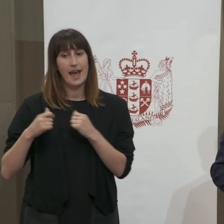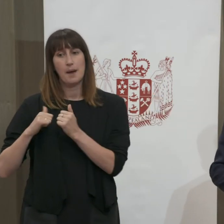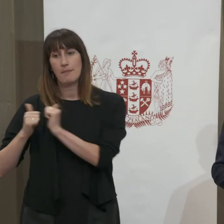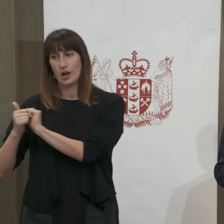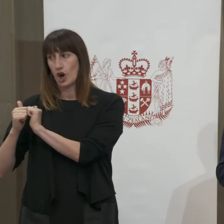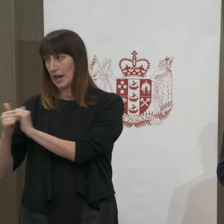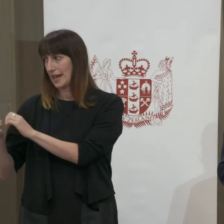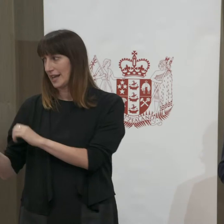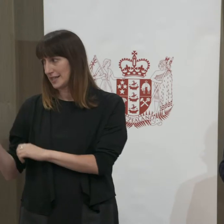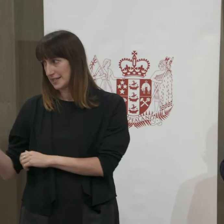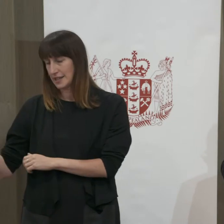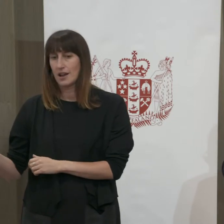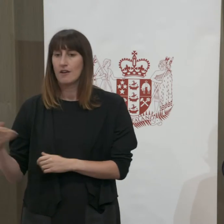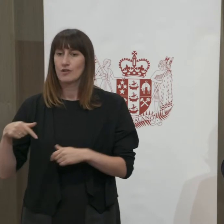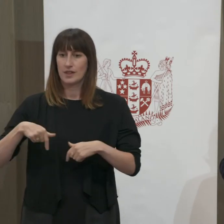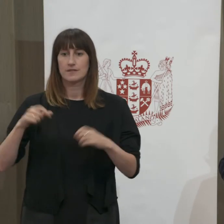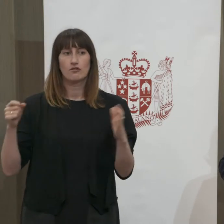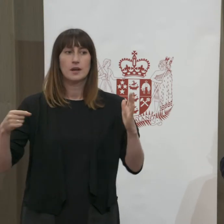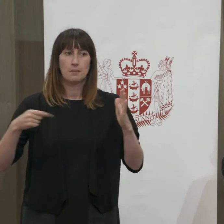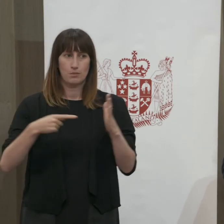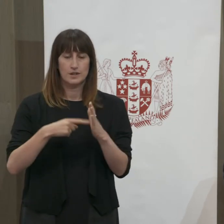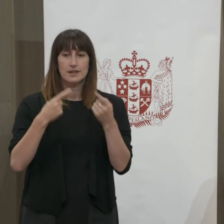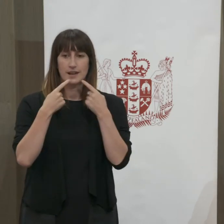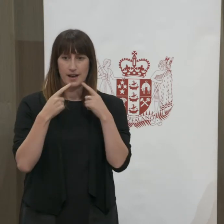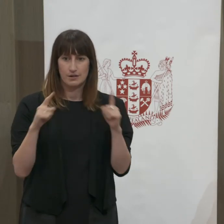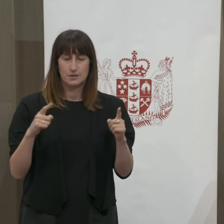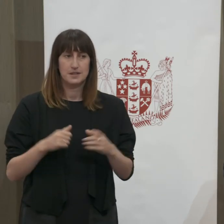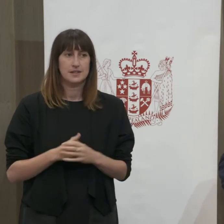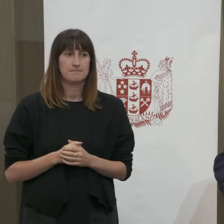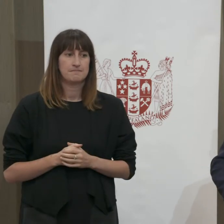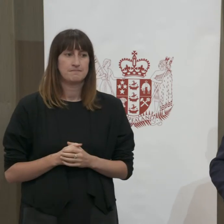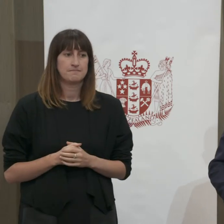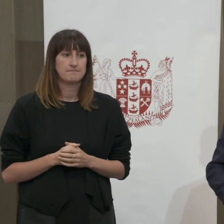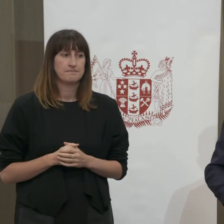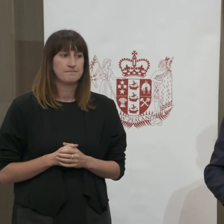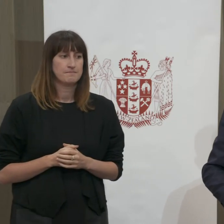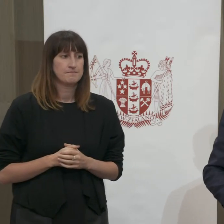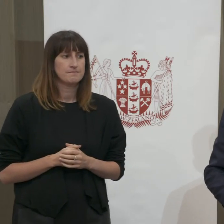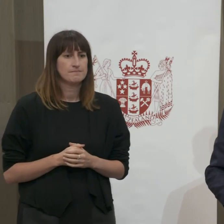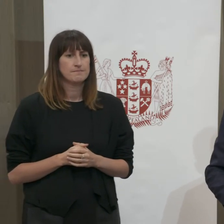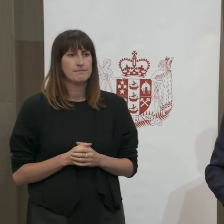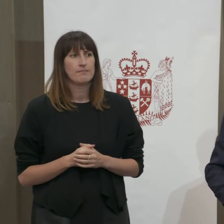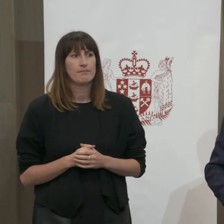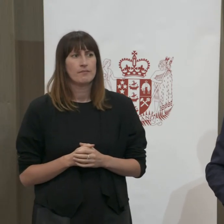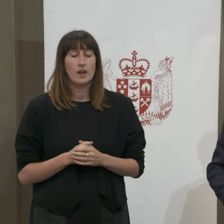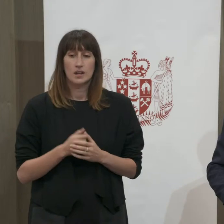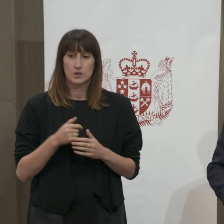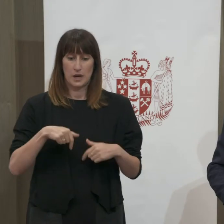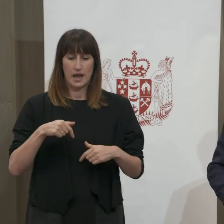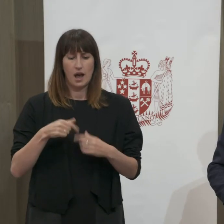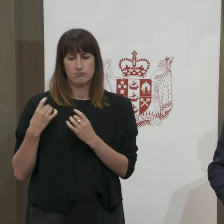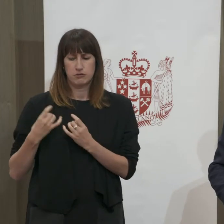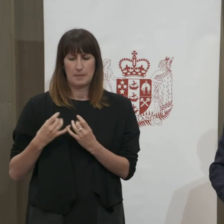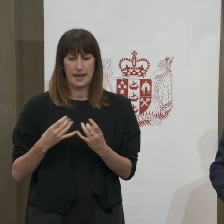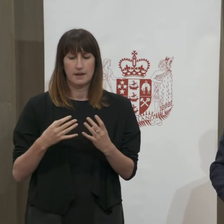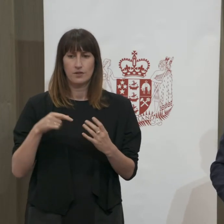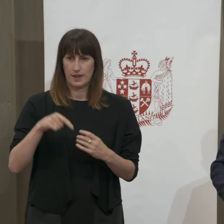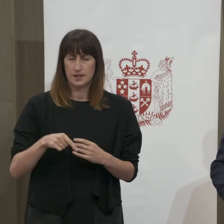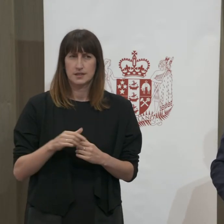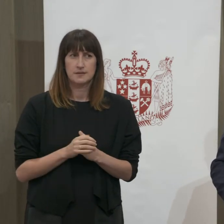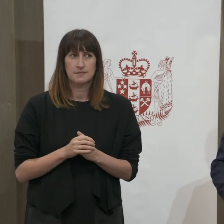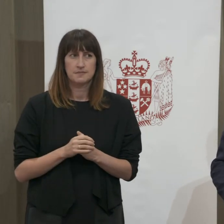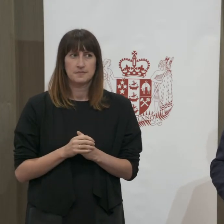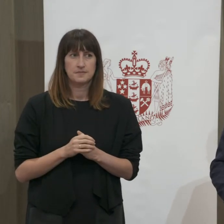Opito, for this very important announcement. I should say that in preparing for this event, we issued